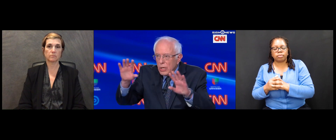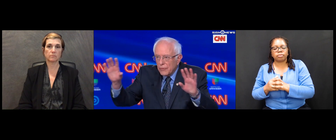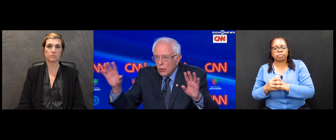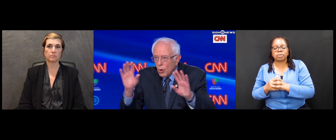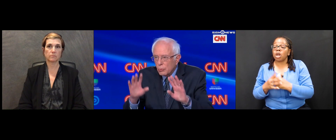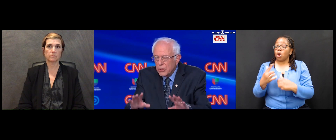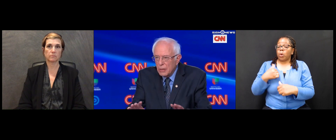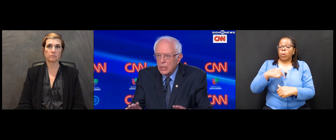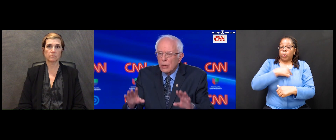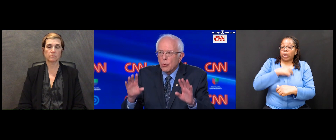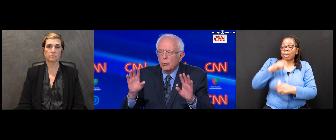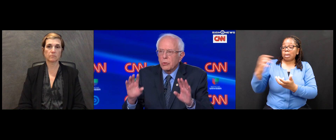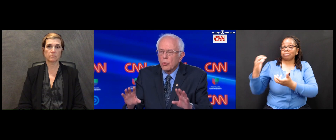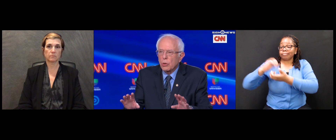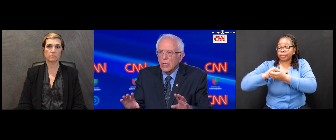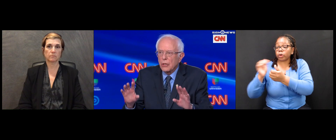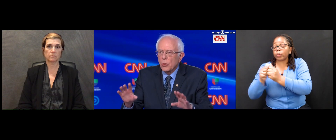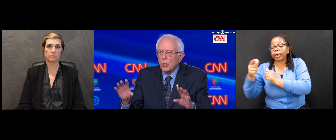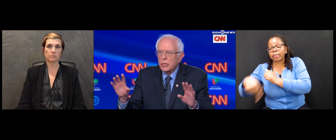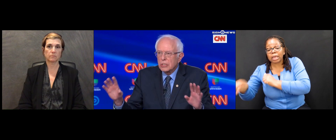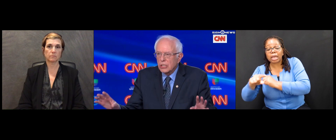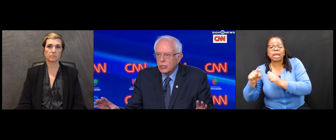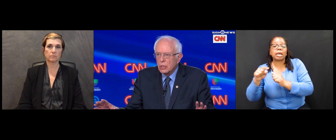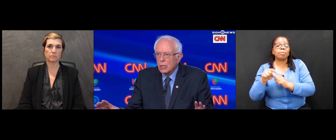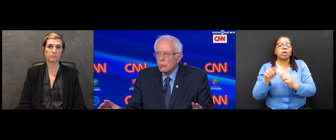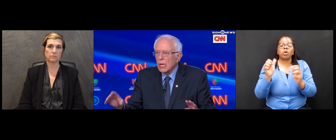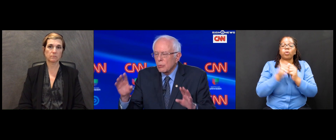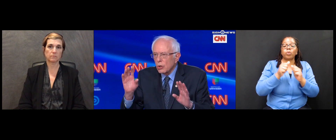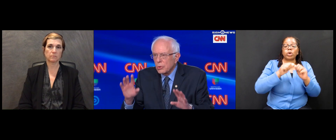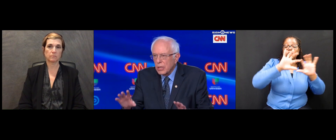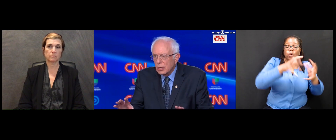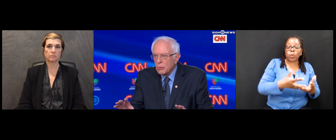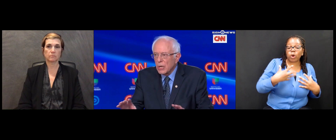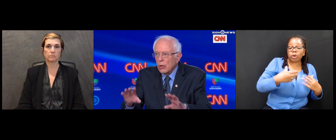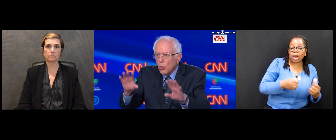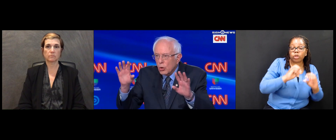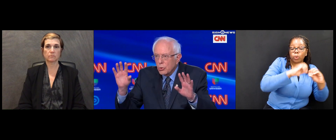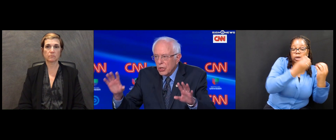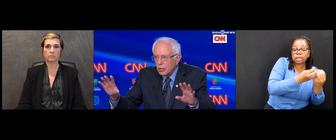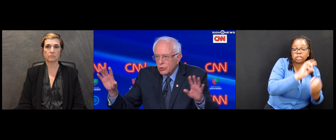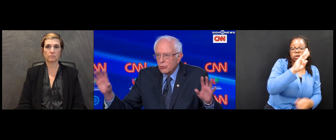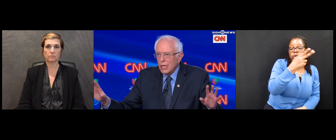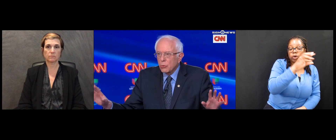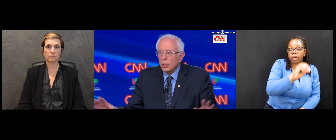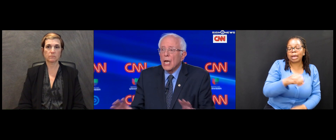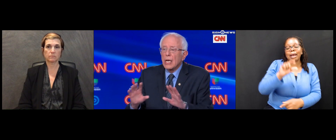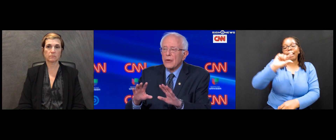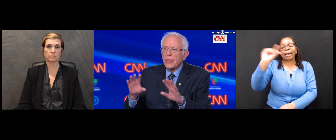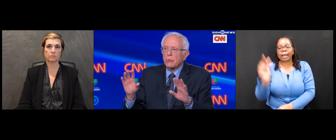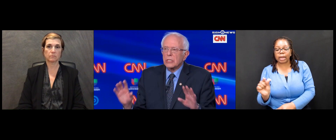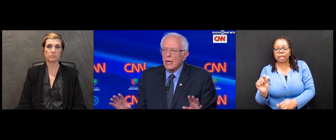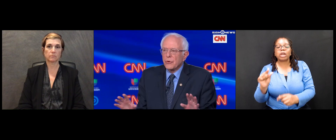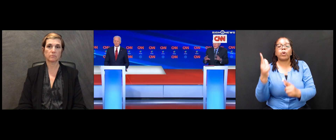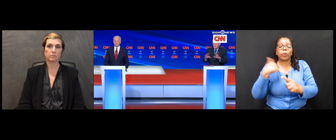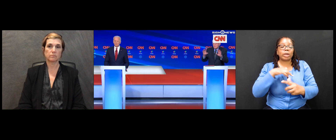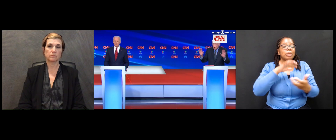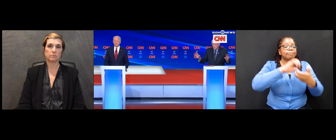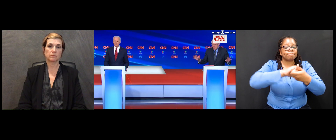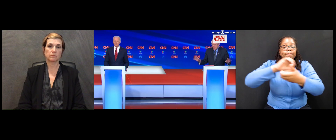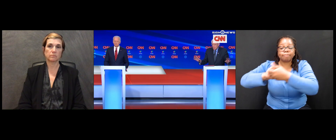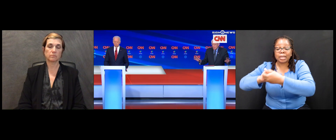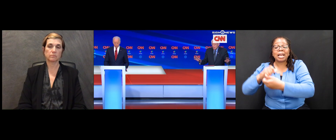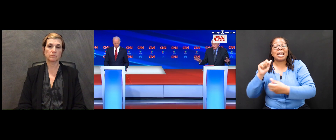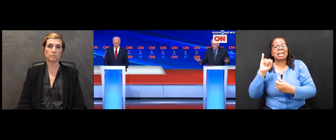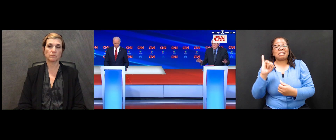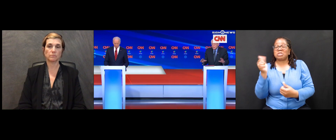you know, we have got to work with them. We've got to work with the World Health Organization. We got to work with Italy. We got to work with countries around the world. If there was ever a